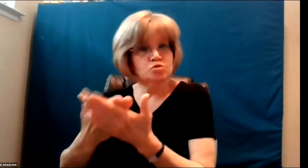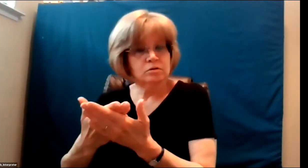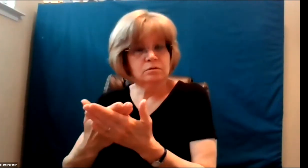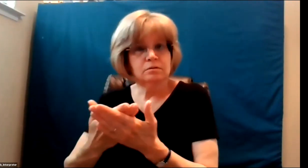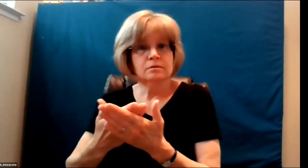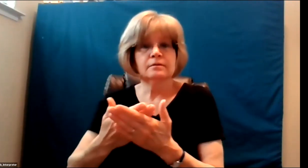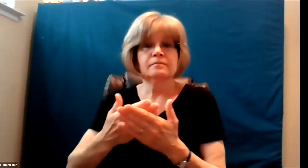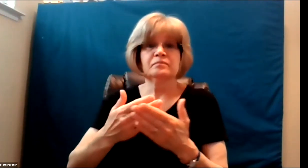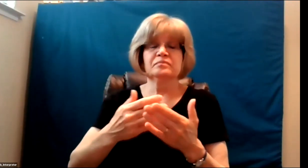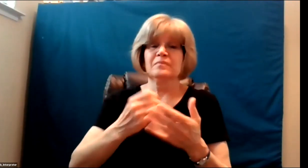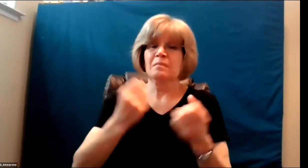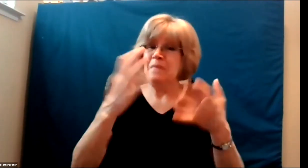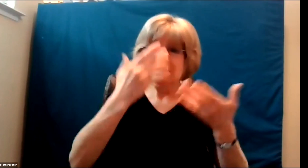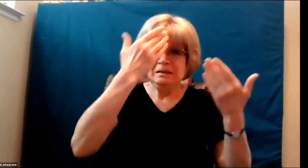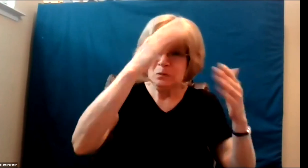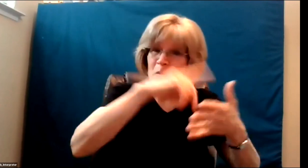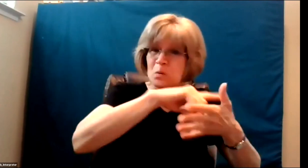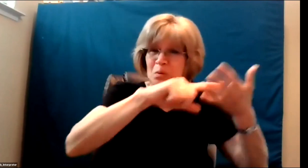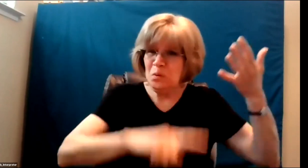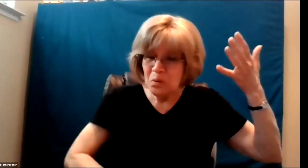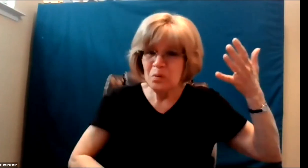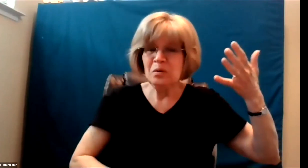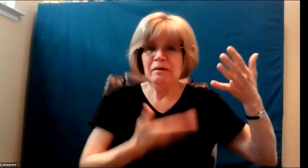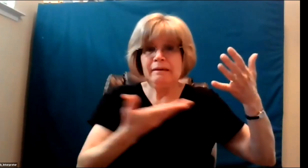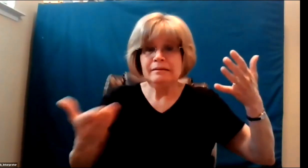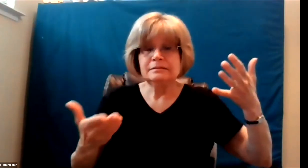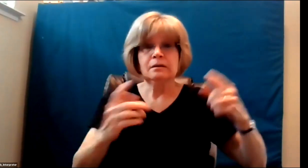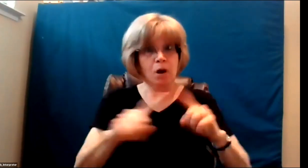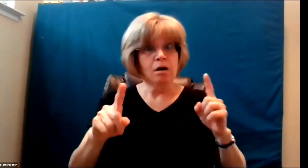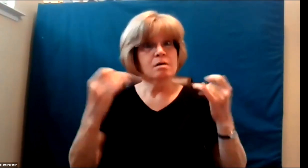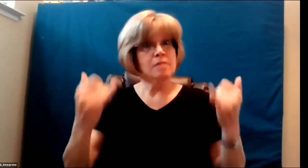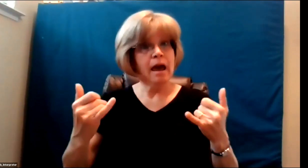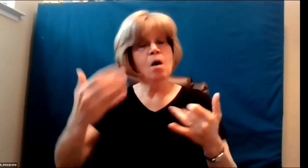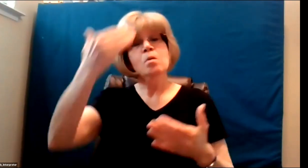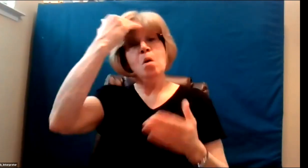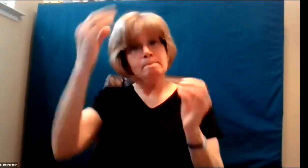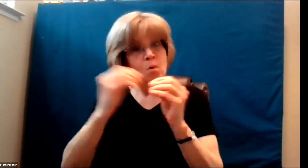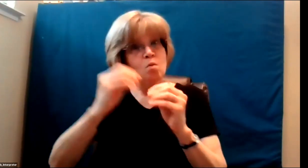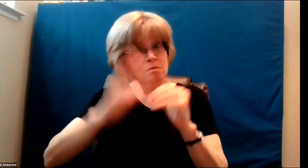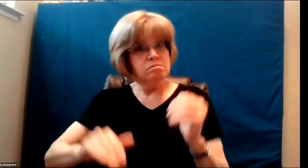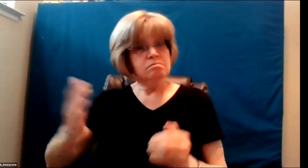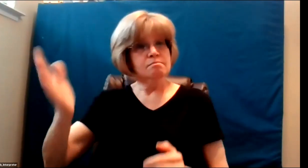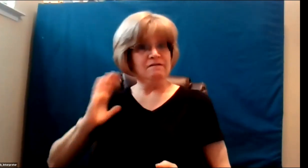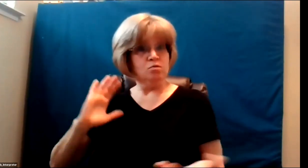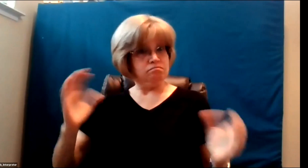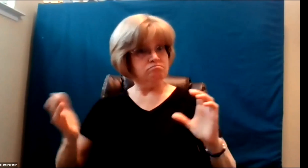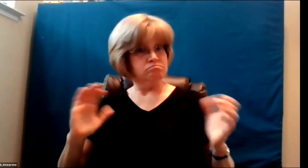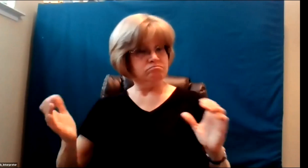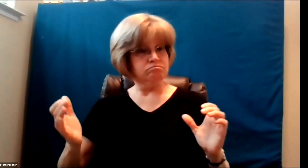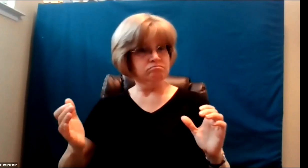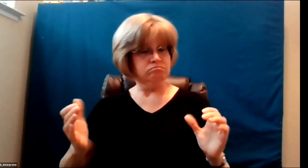unknowns, there are things we do know now that we didn't know before. Lessons